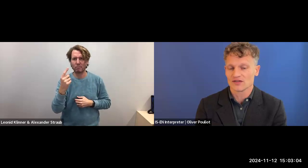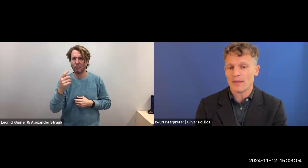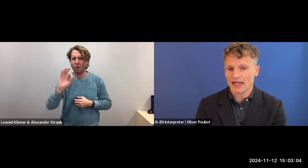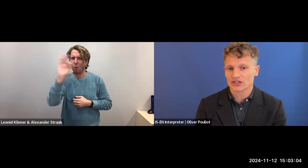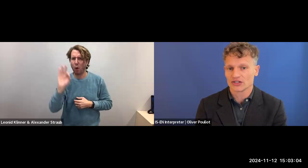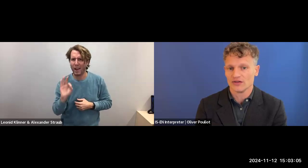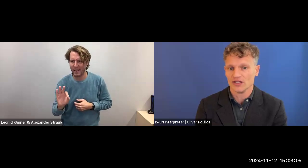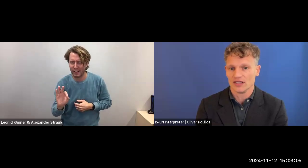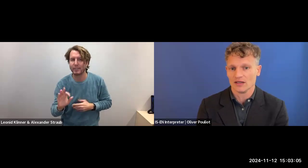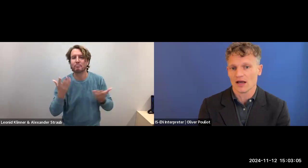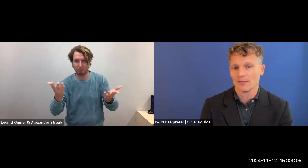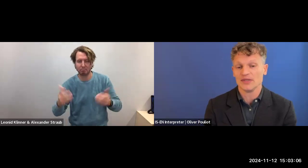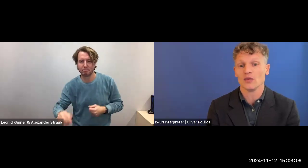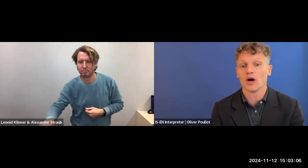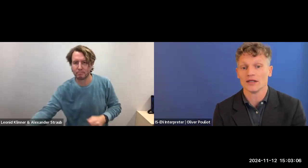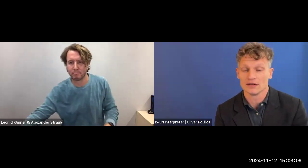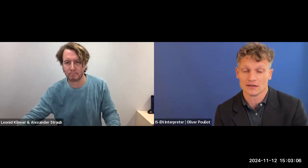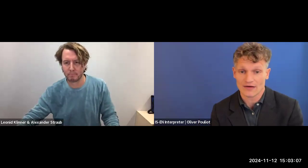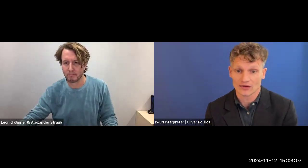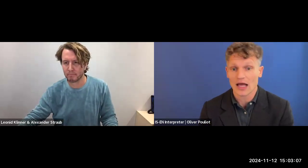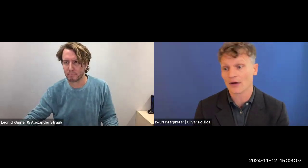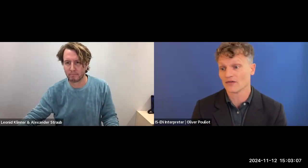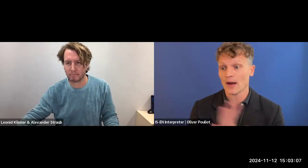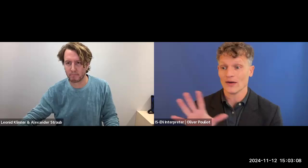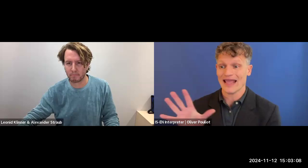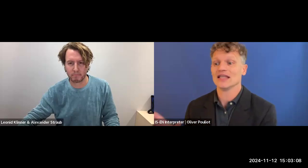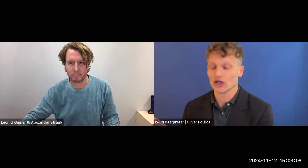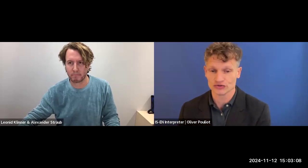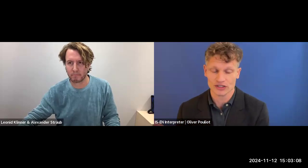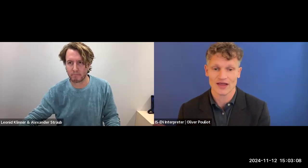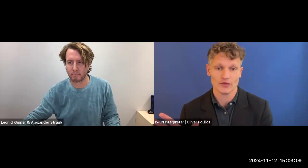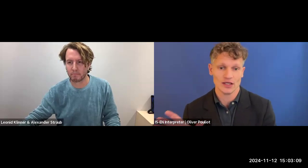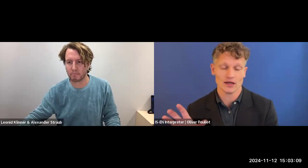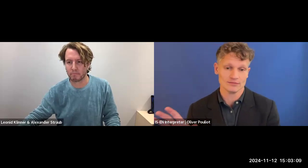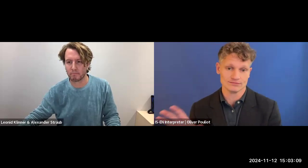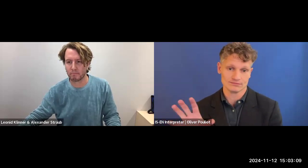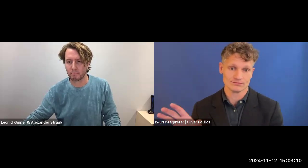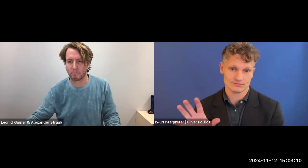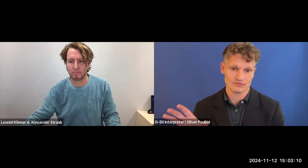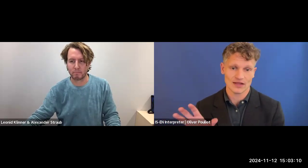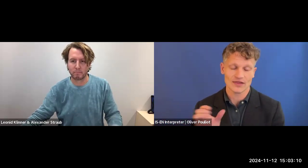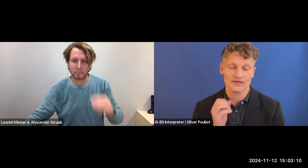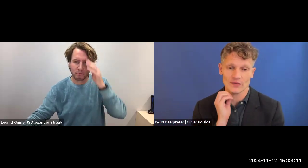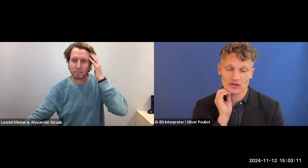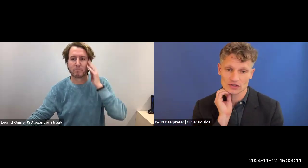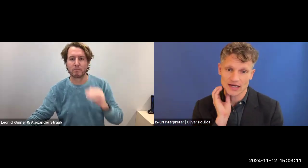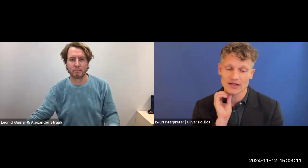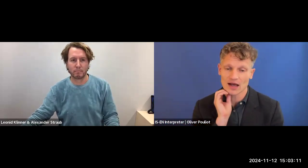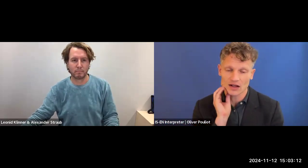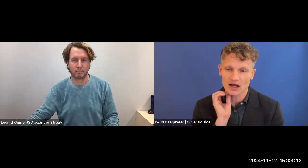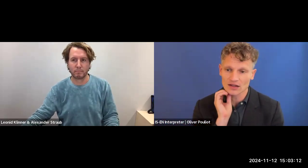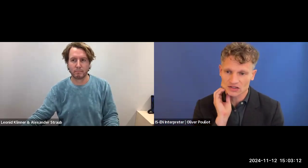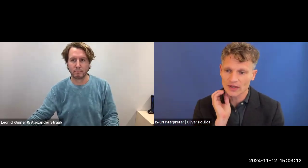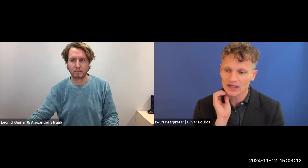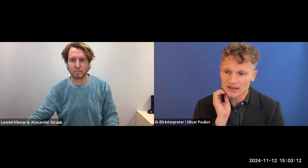thought that these matched the B1 level out of about 800 that we that we looked at,